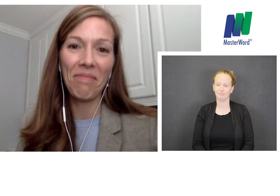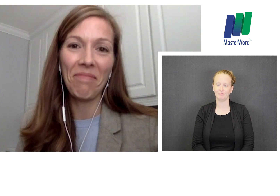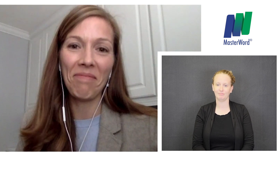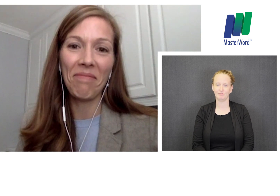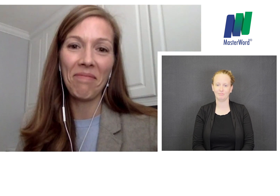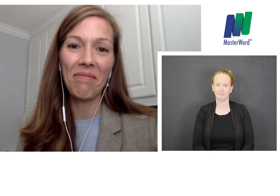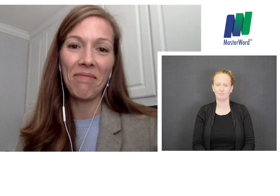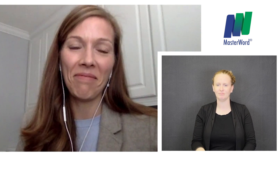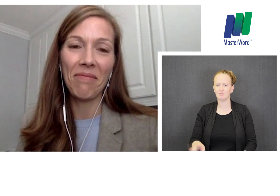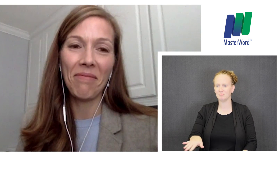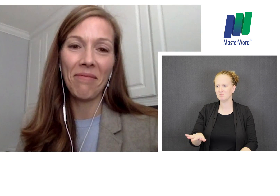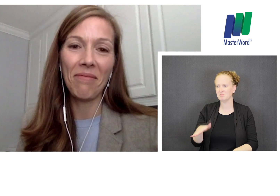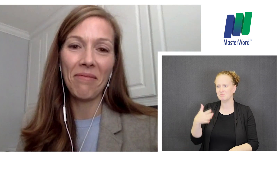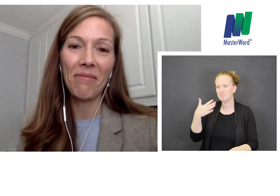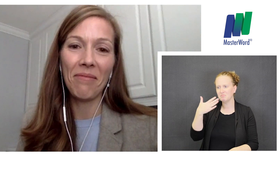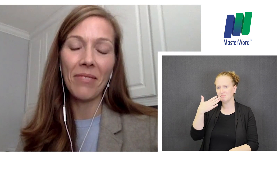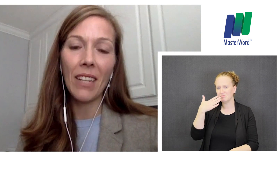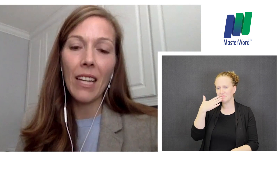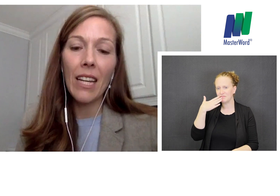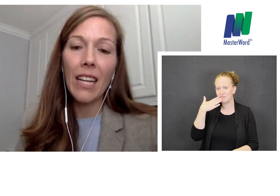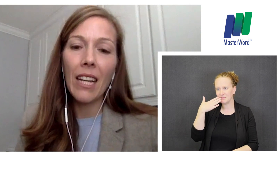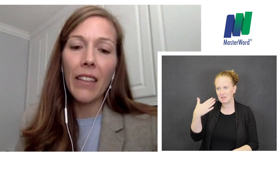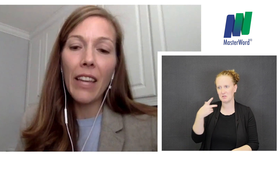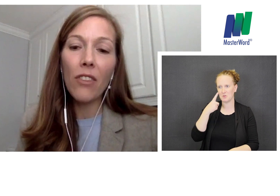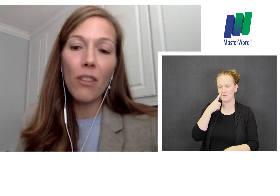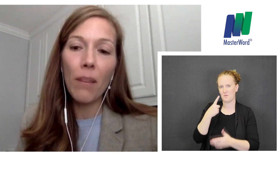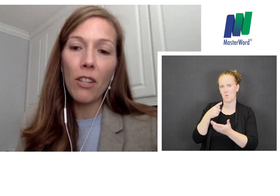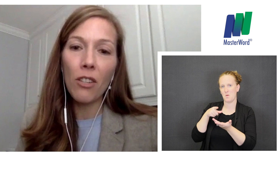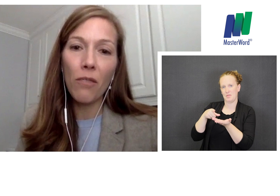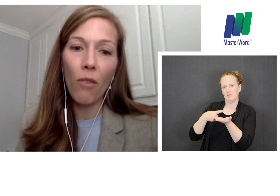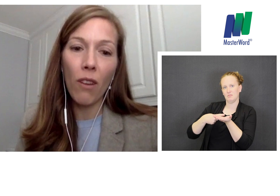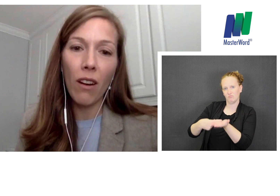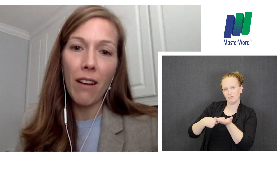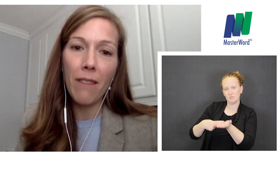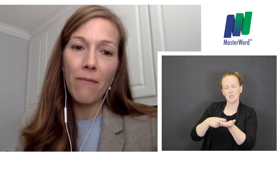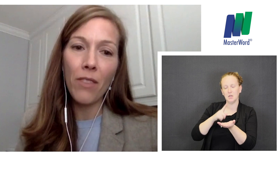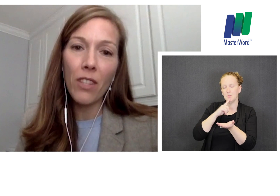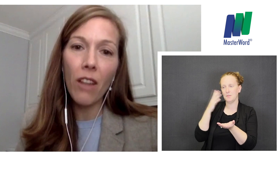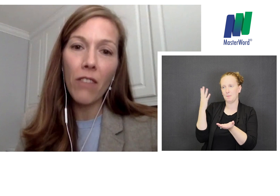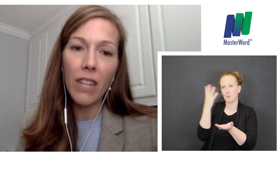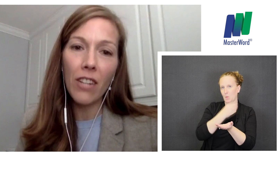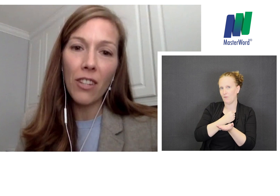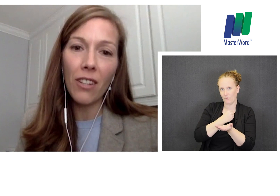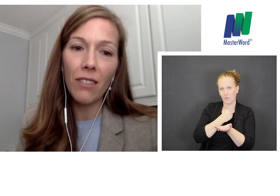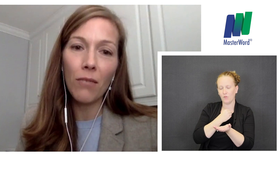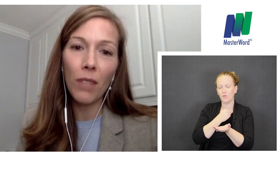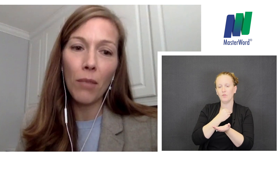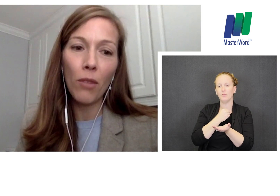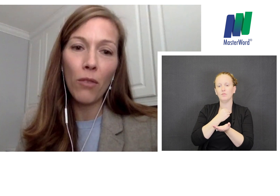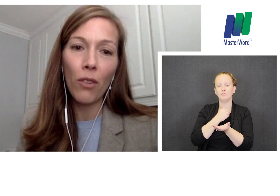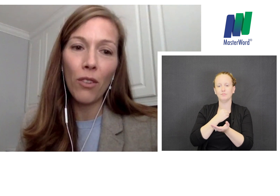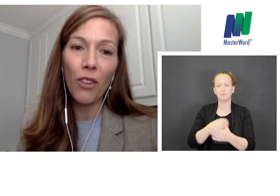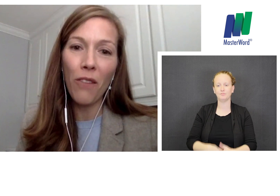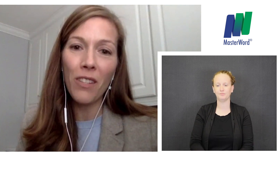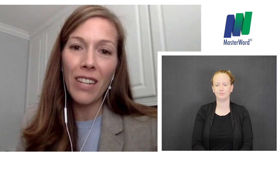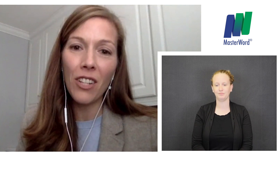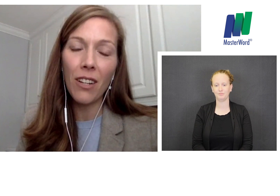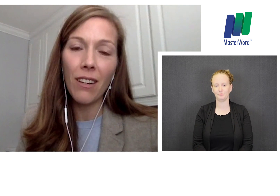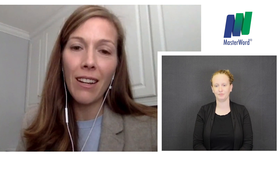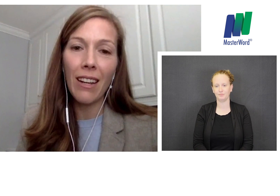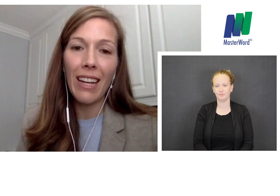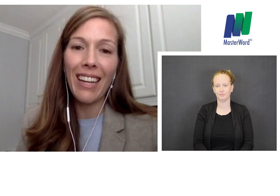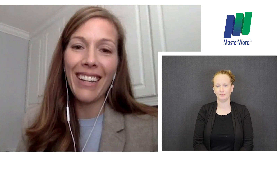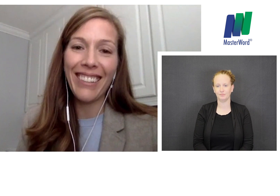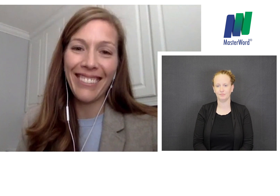It does. I agree. Thank you for that. Thank you so much for this conversation. Really beautiful